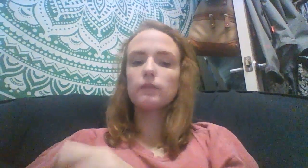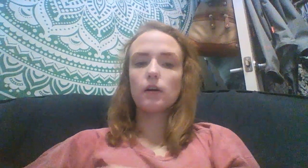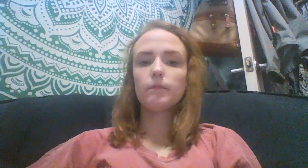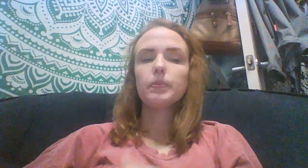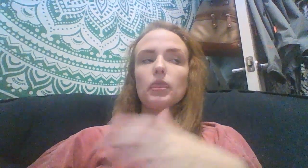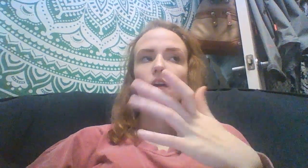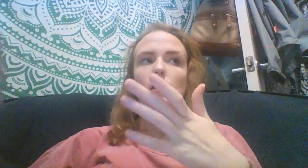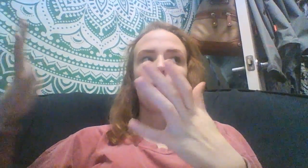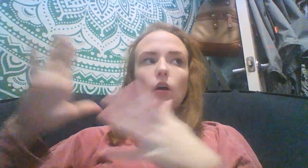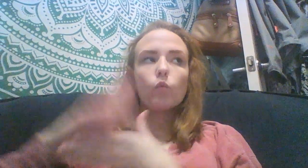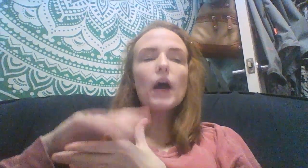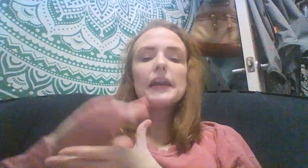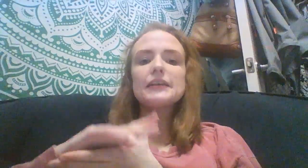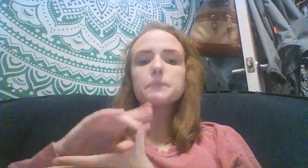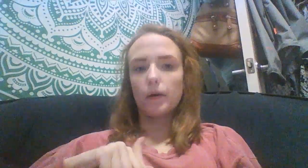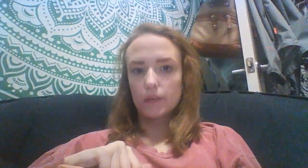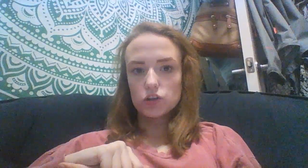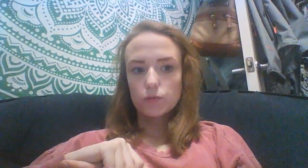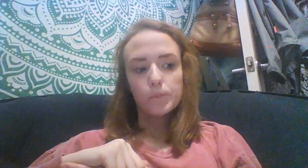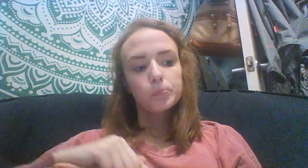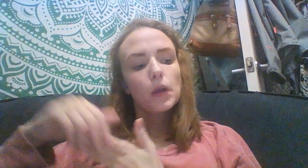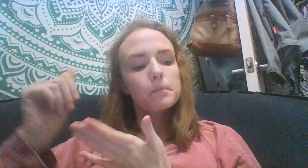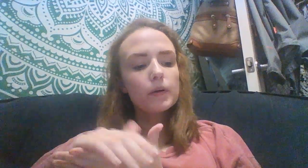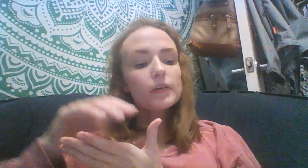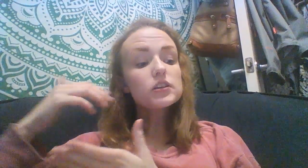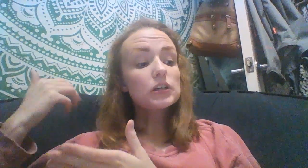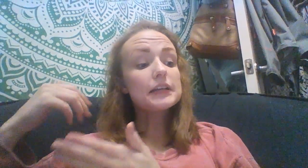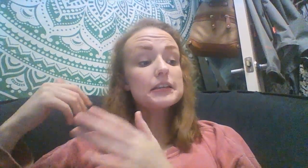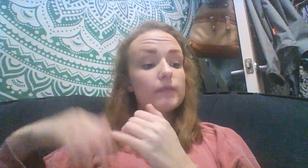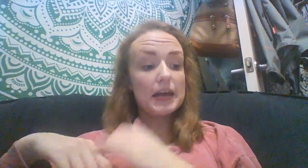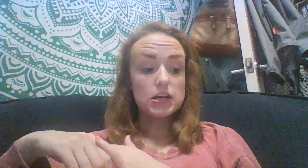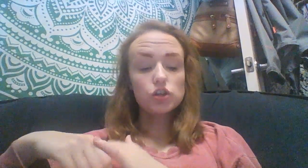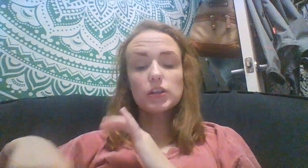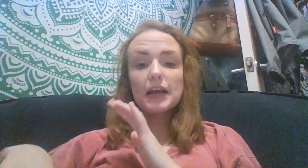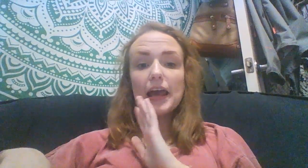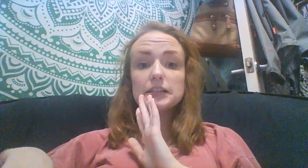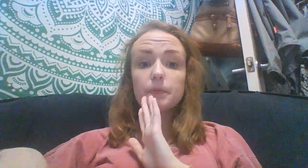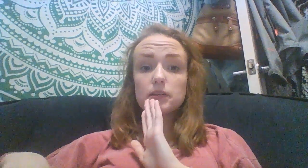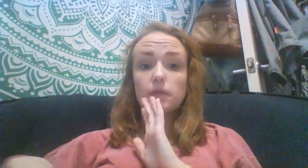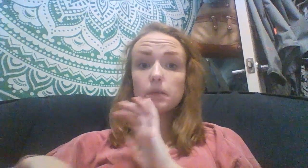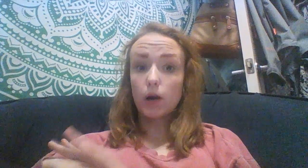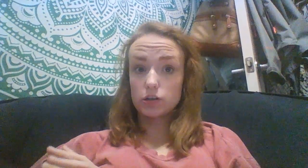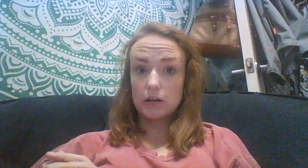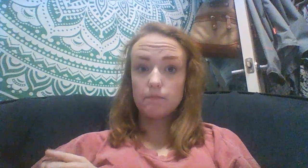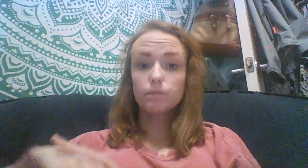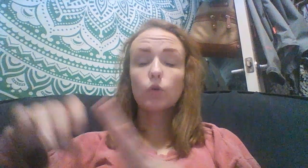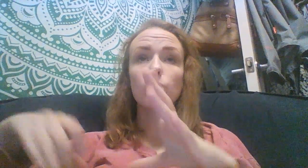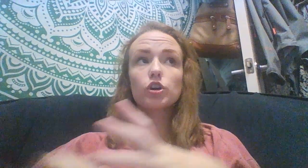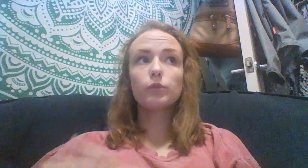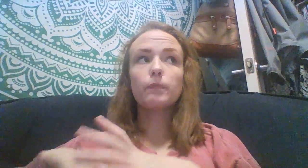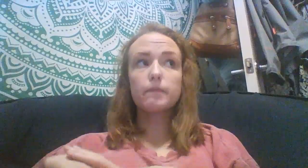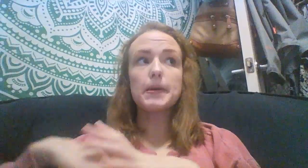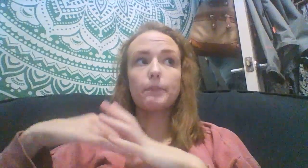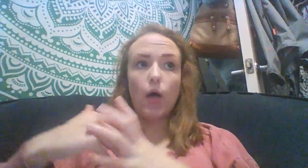all, what is privilege? Privilege is an advantage that a specific person or group of people